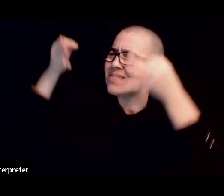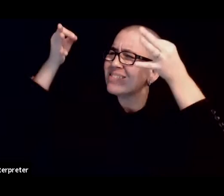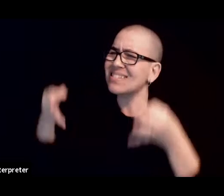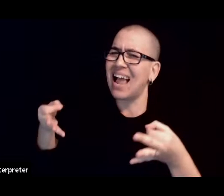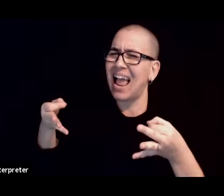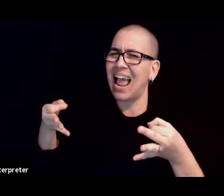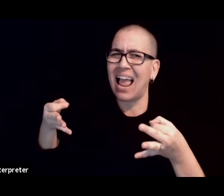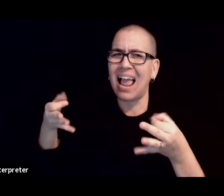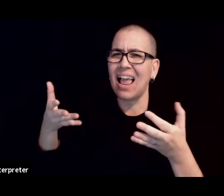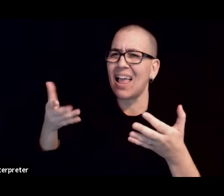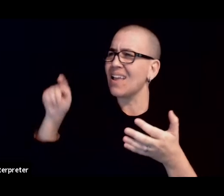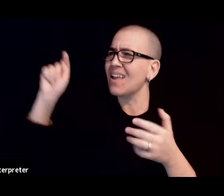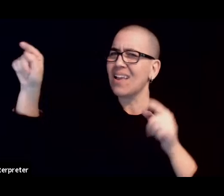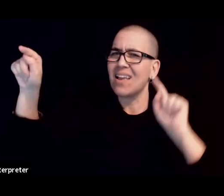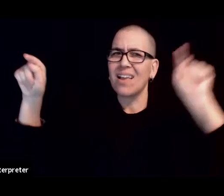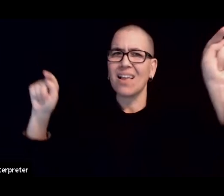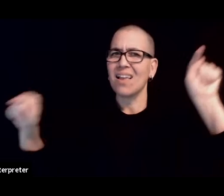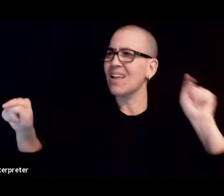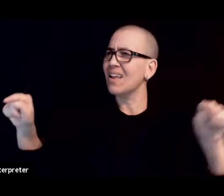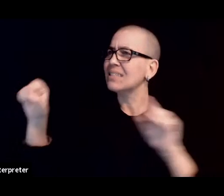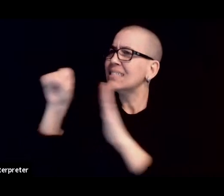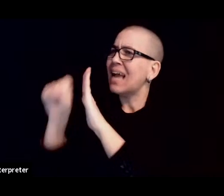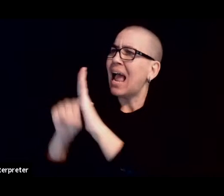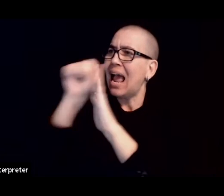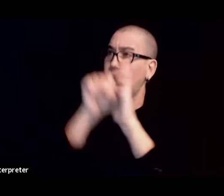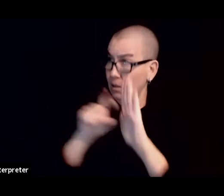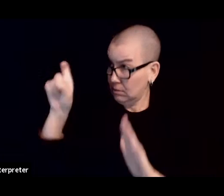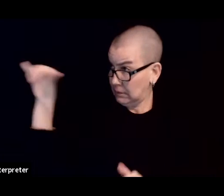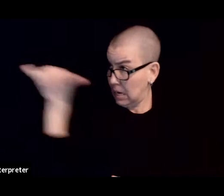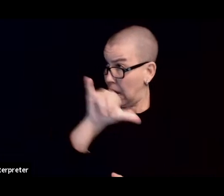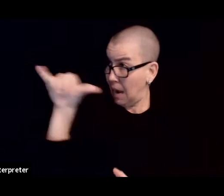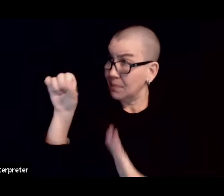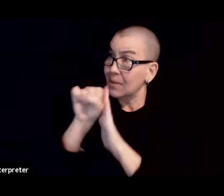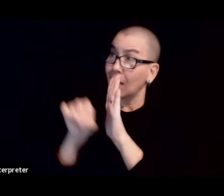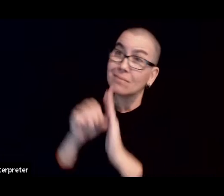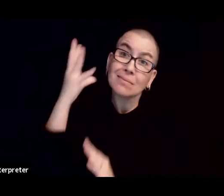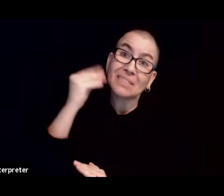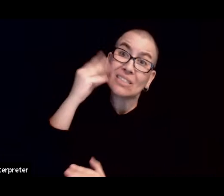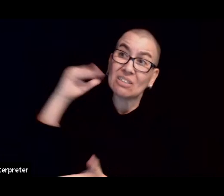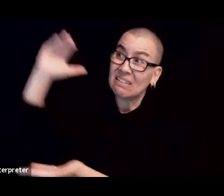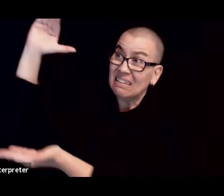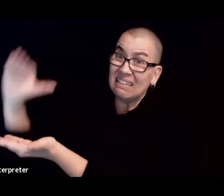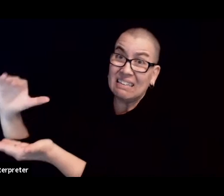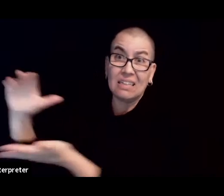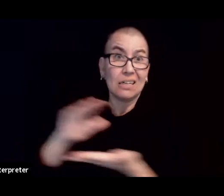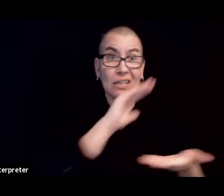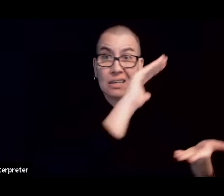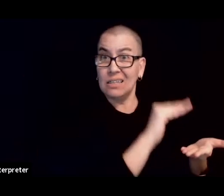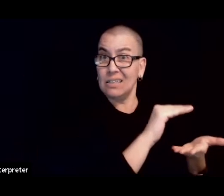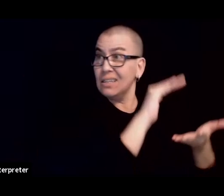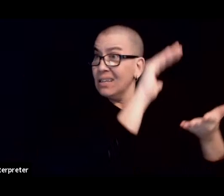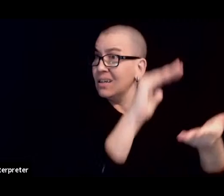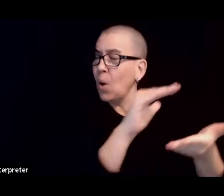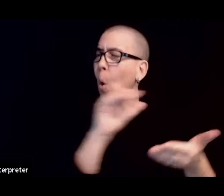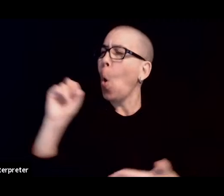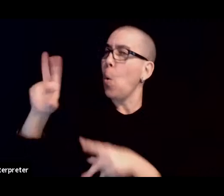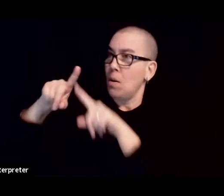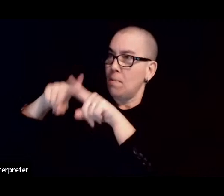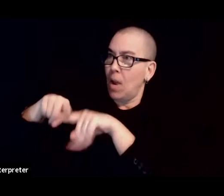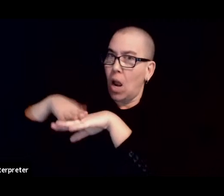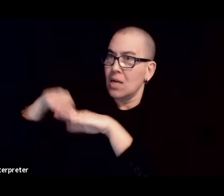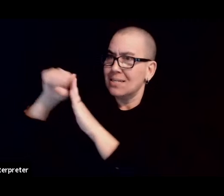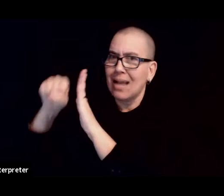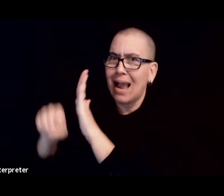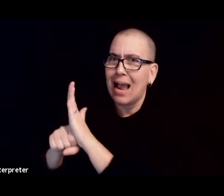particularly those areas where we see a lot of healthcare workers? And can you address specific concerns I'm hearing around here in Rochester,